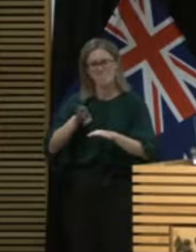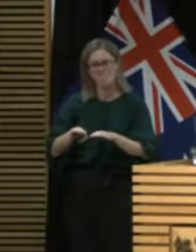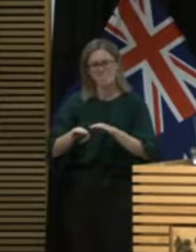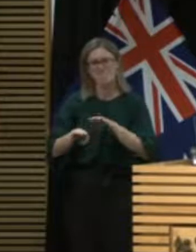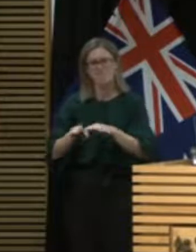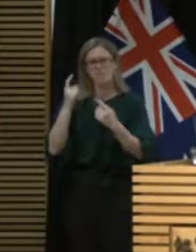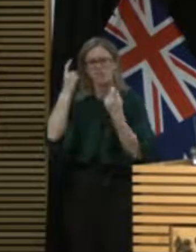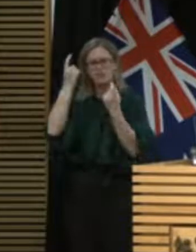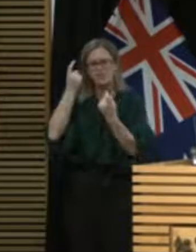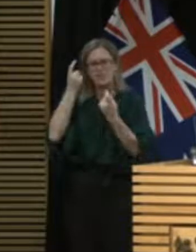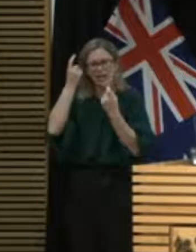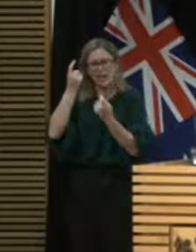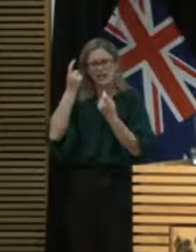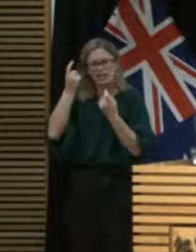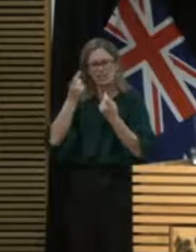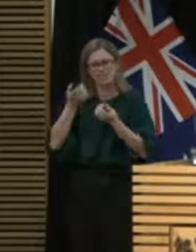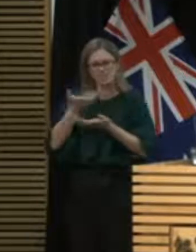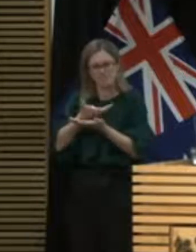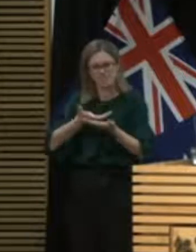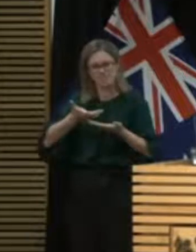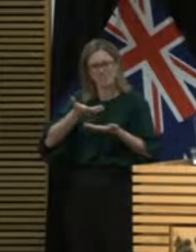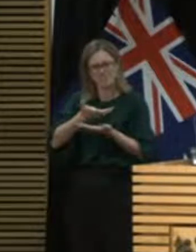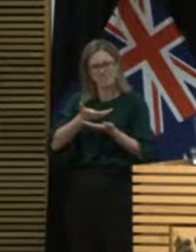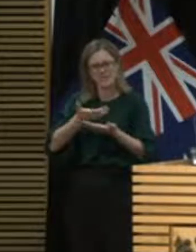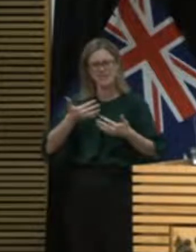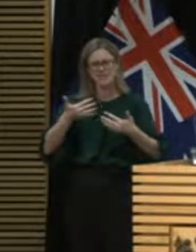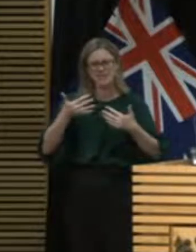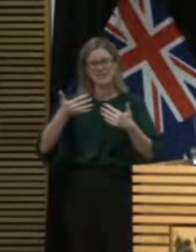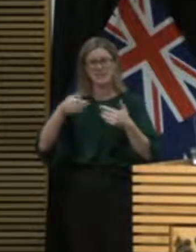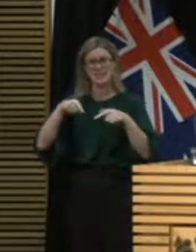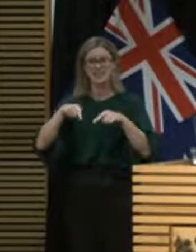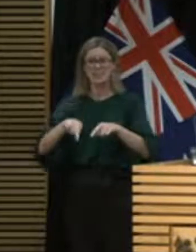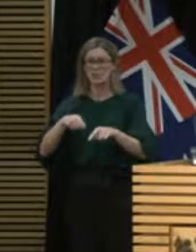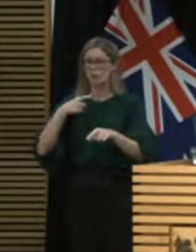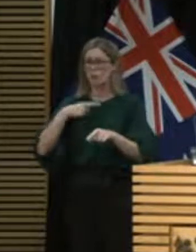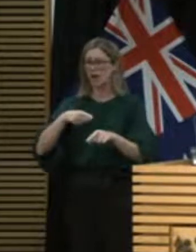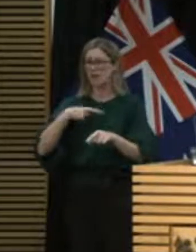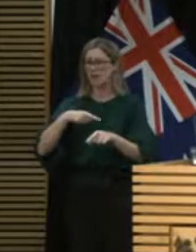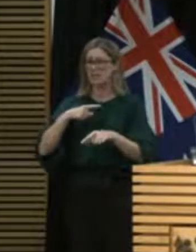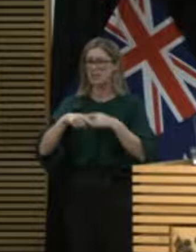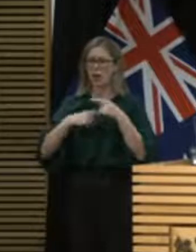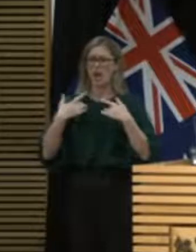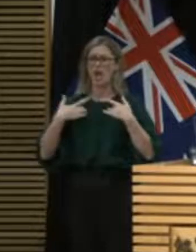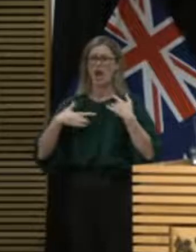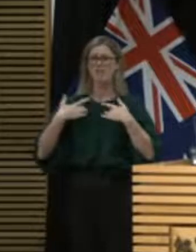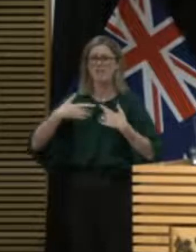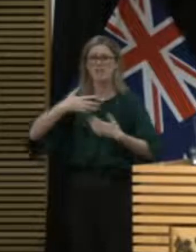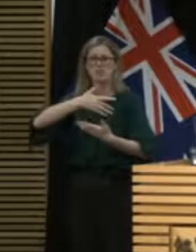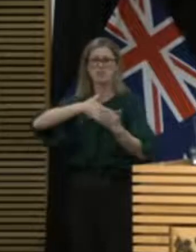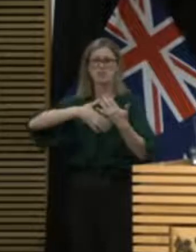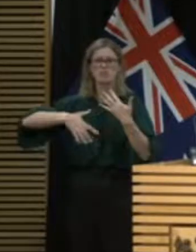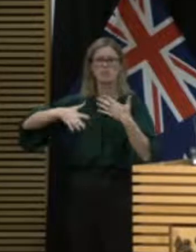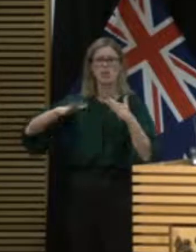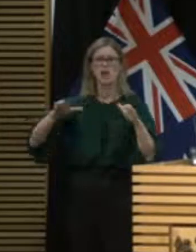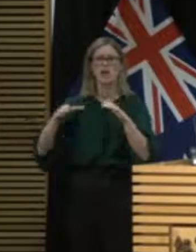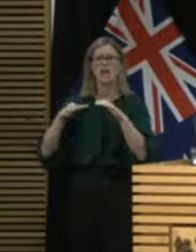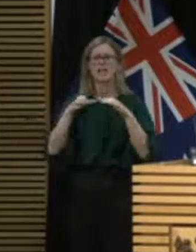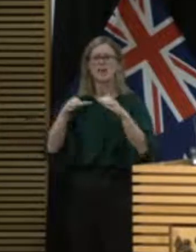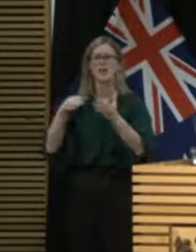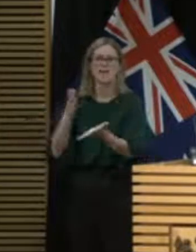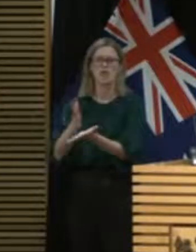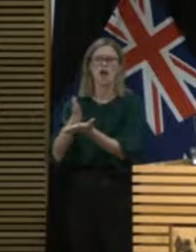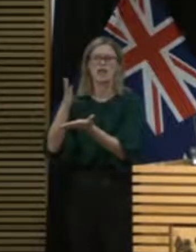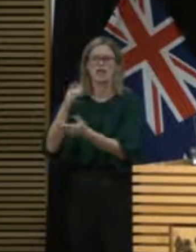considerations that you've identified. But ultimately, this is about how we live together. This is about the collective rights that people